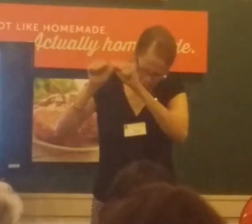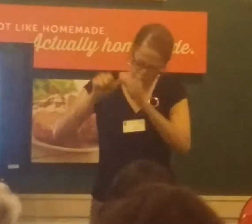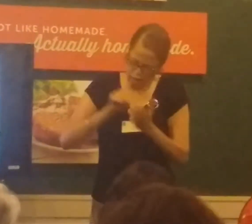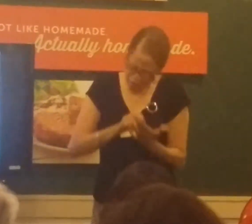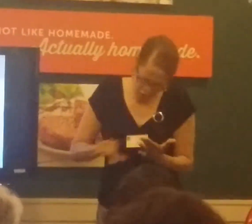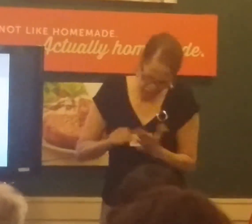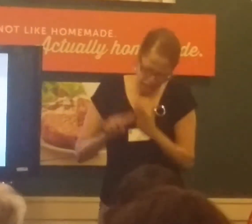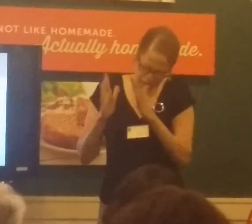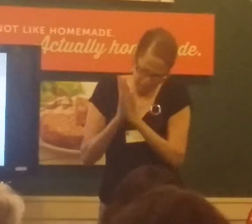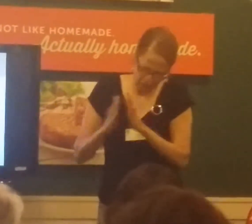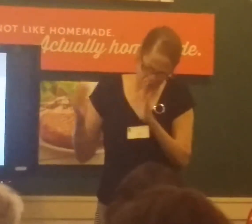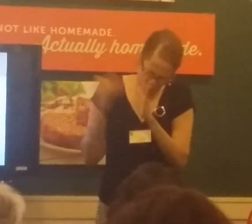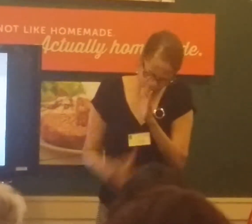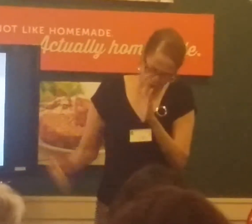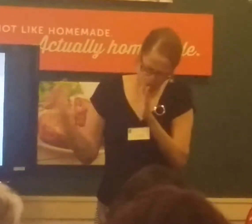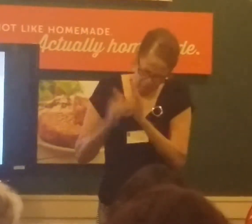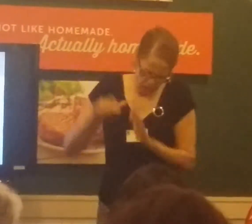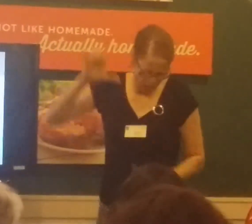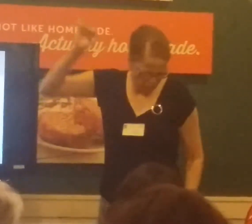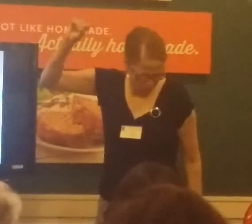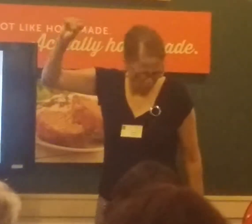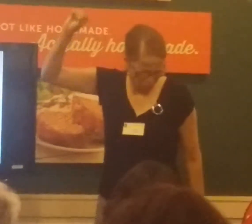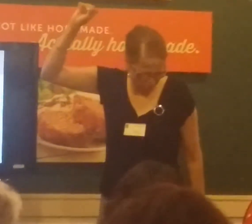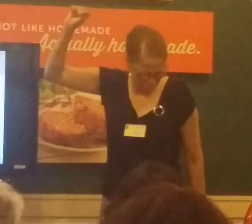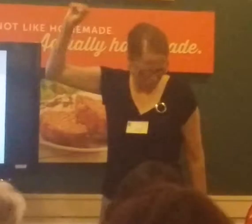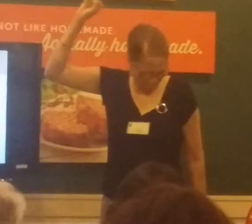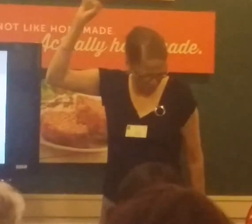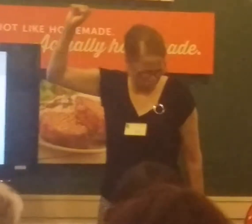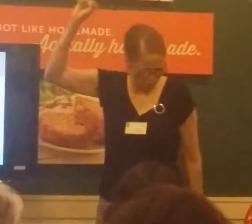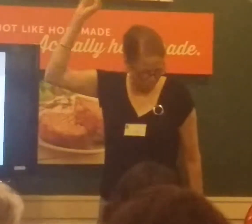heal me. I asked God to continue to strengthen my faith. And I held on.